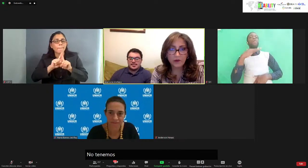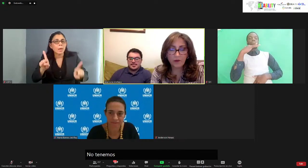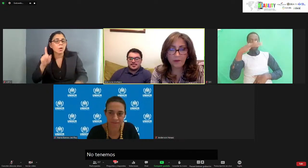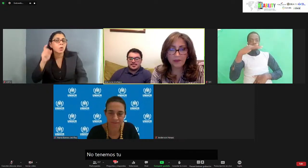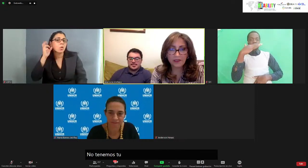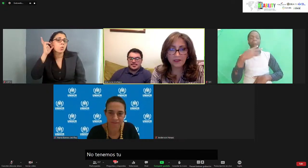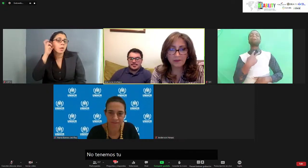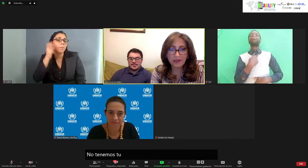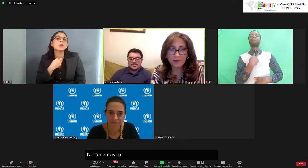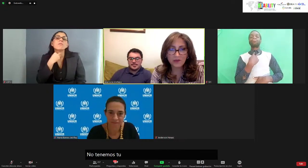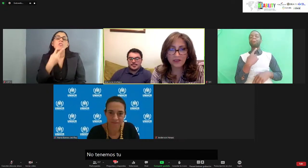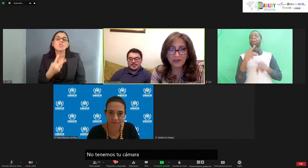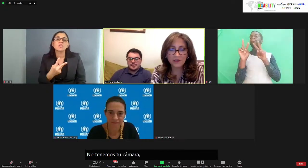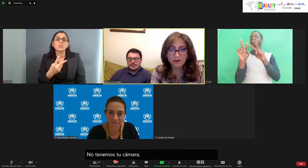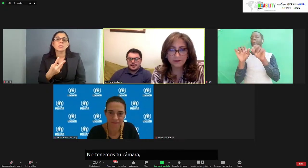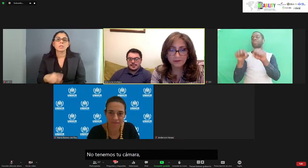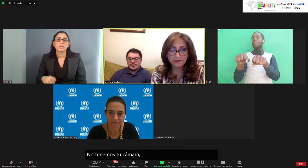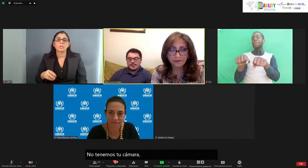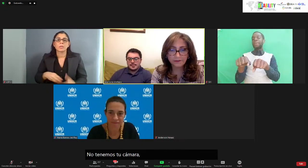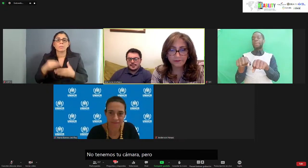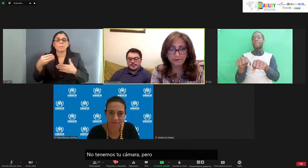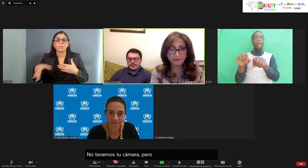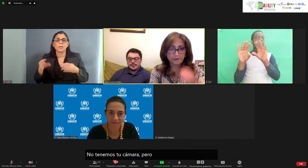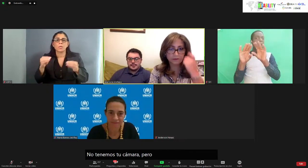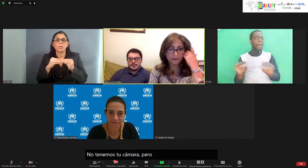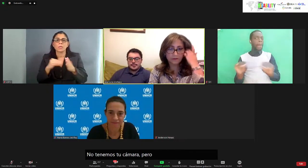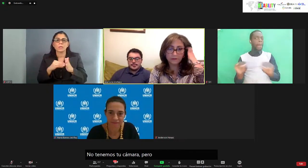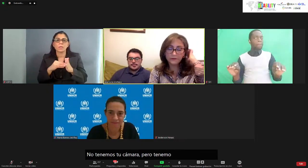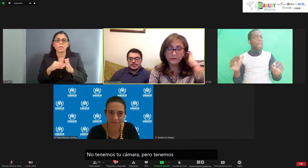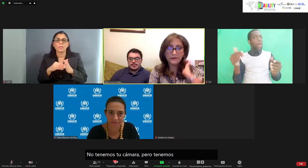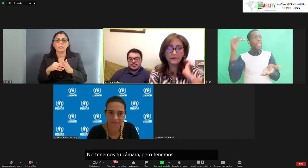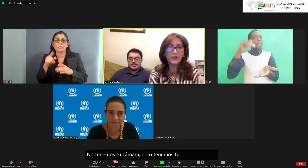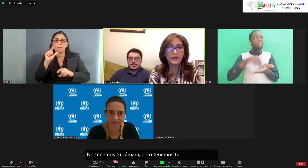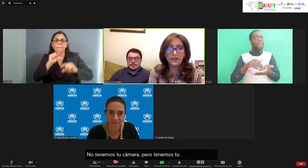listen to you again we lost you